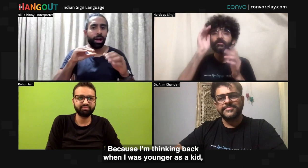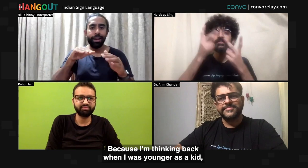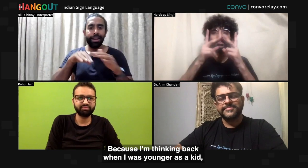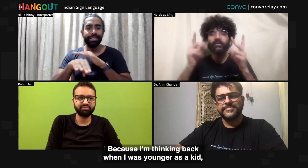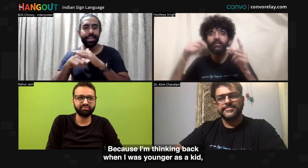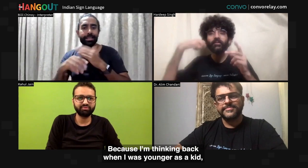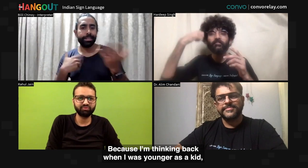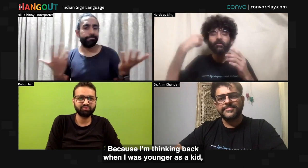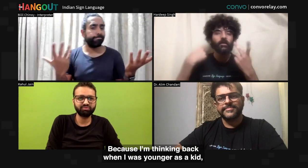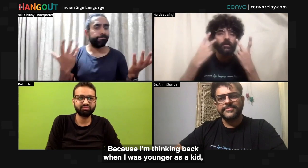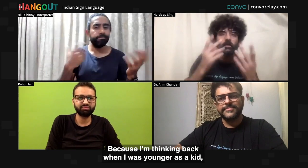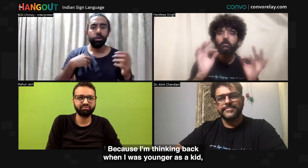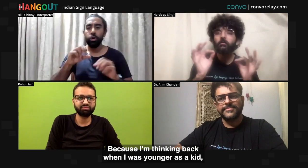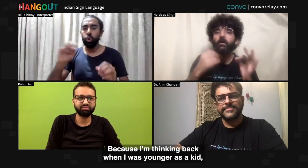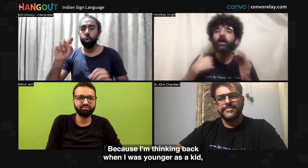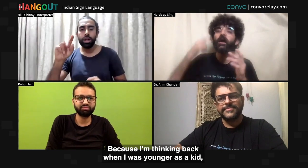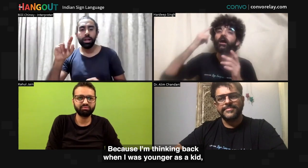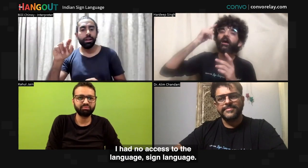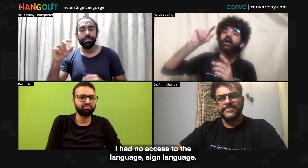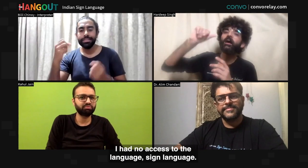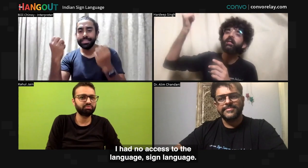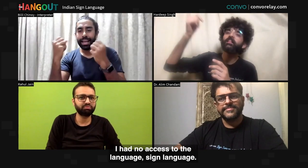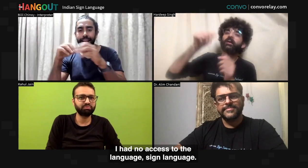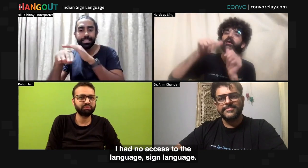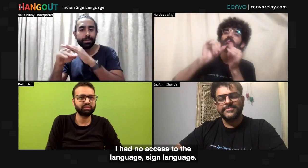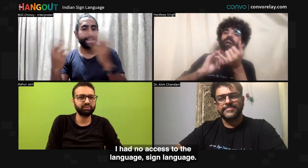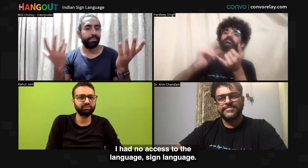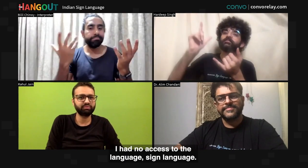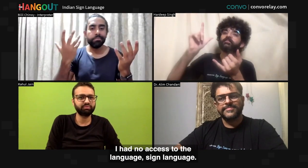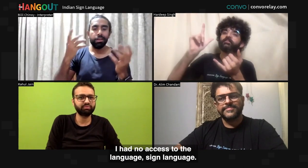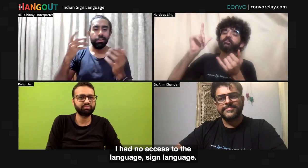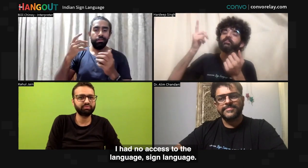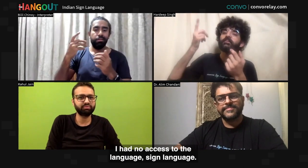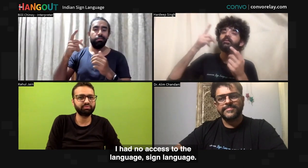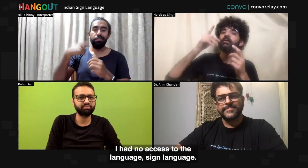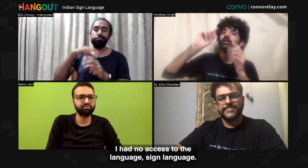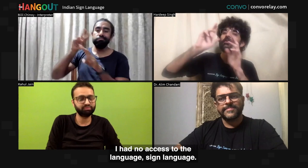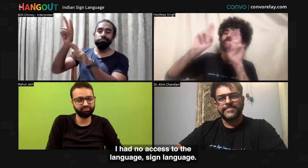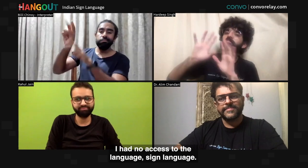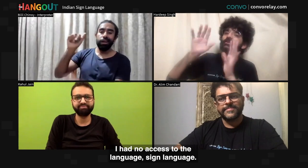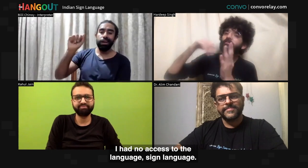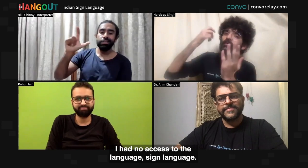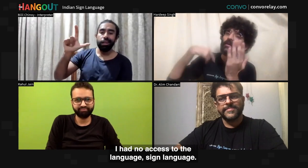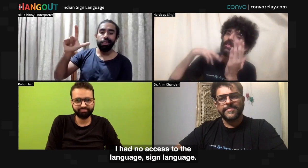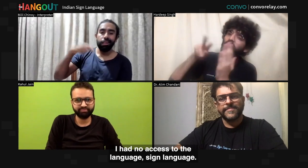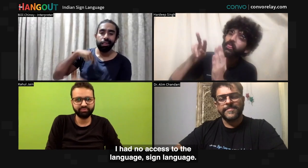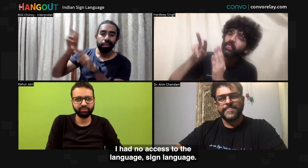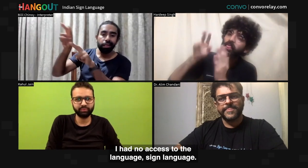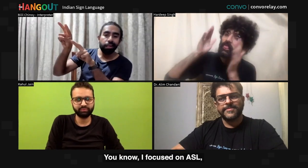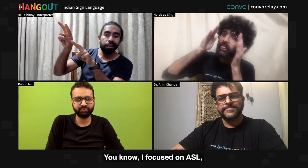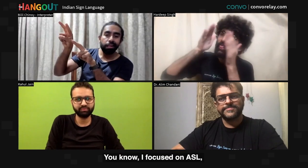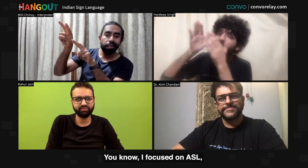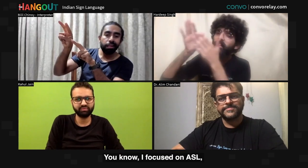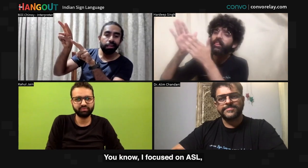back when I was younger as a kid, I had no access to the language, sign language. You know, I,